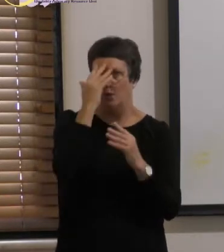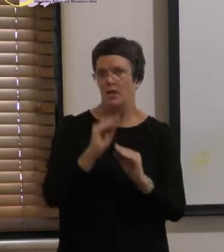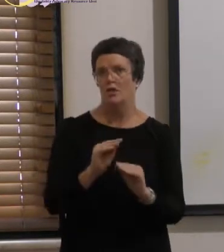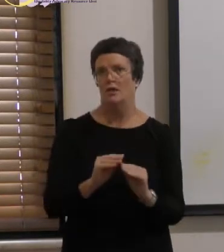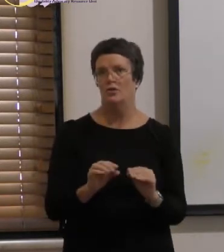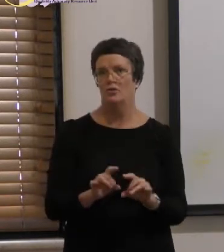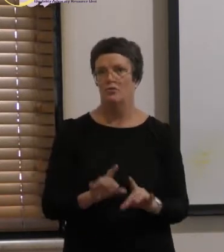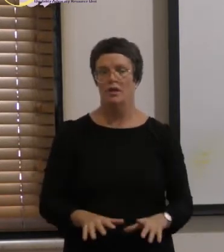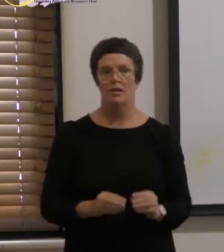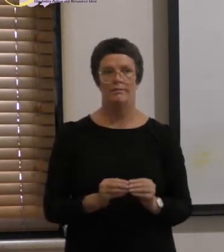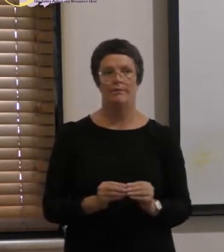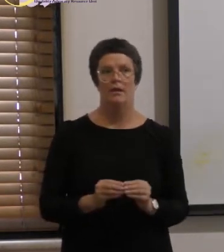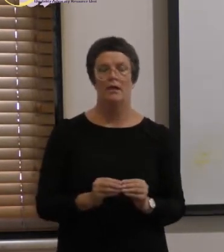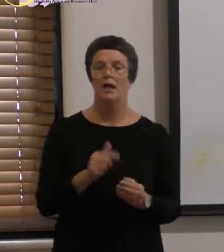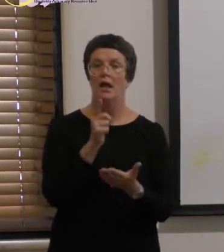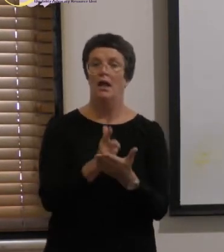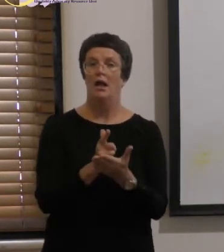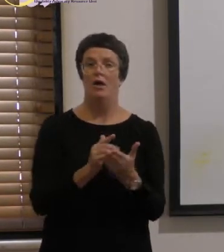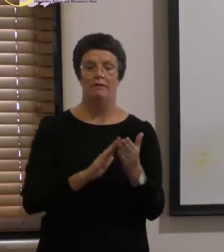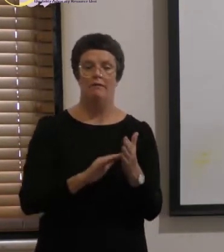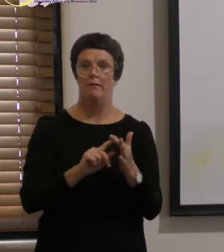Lots of media, and